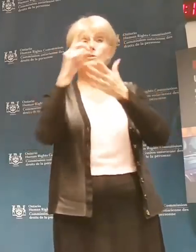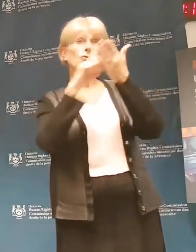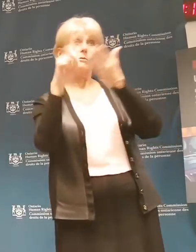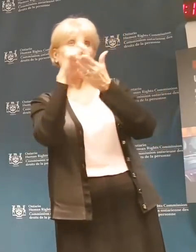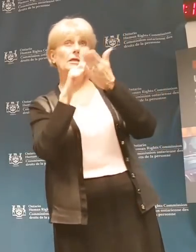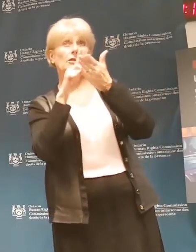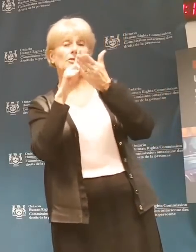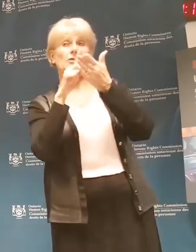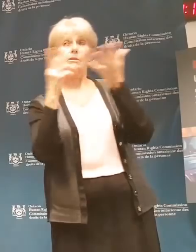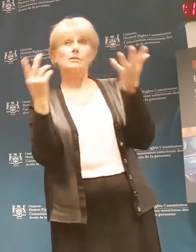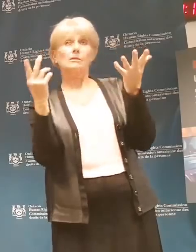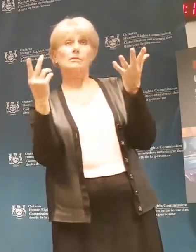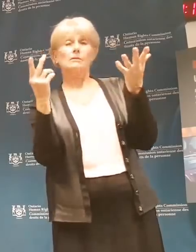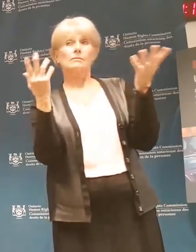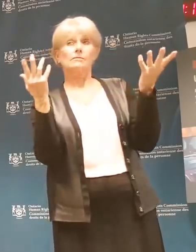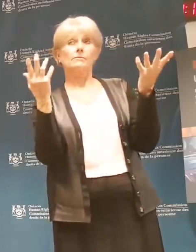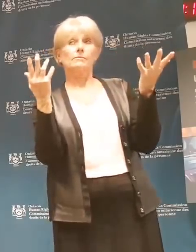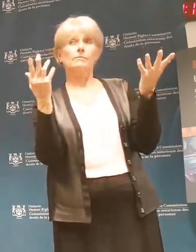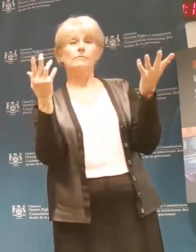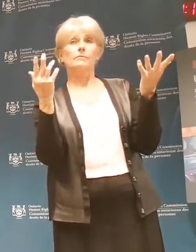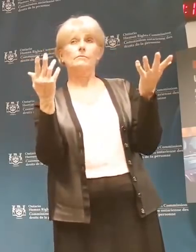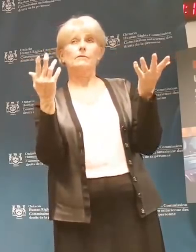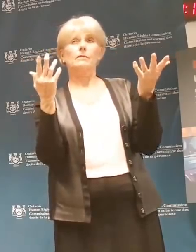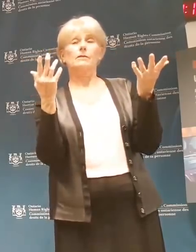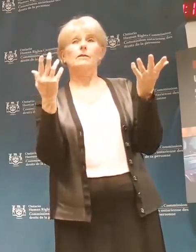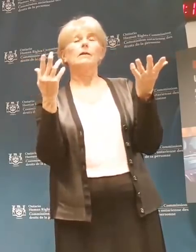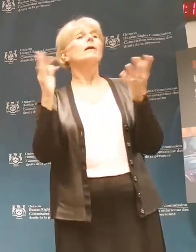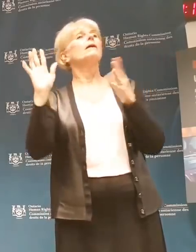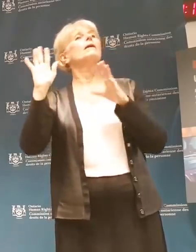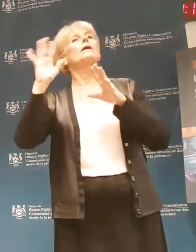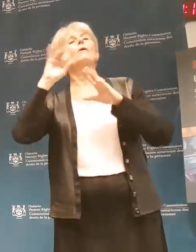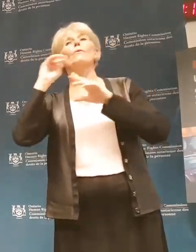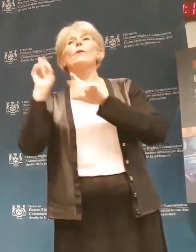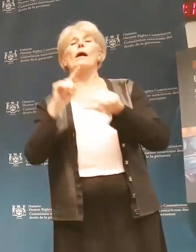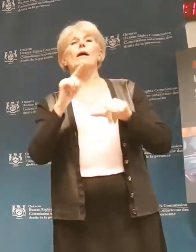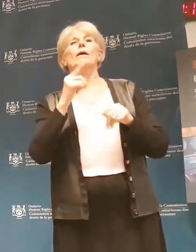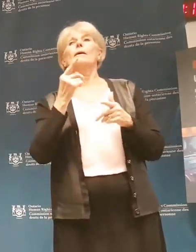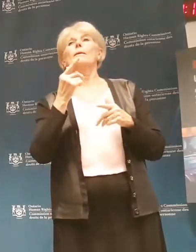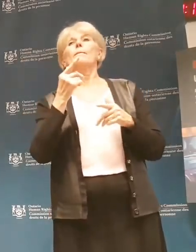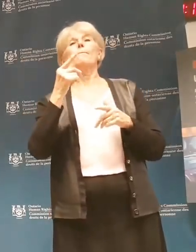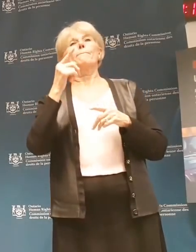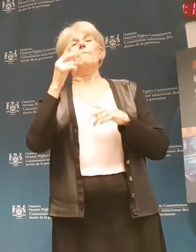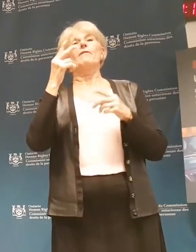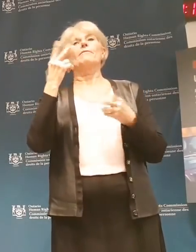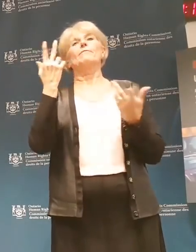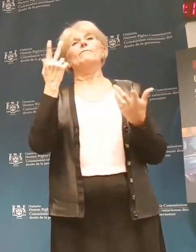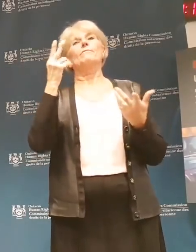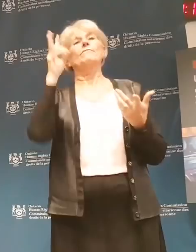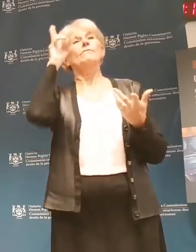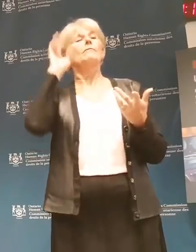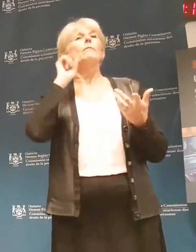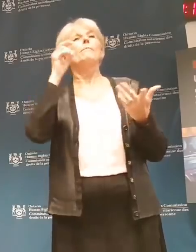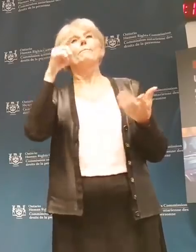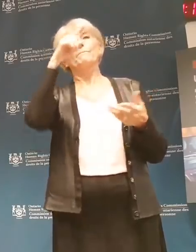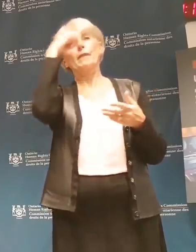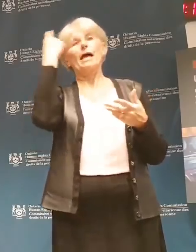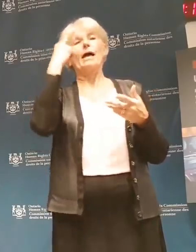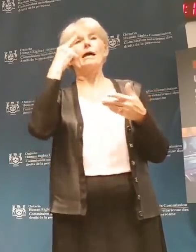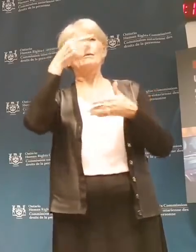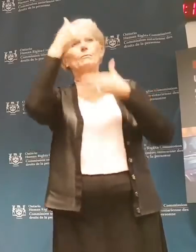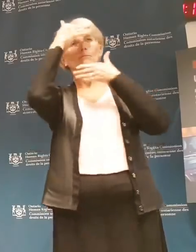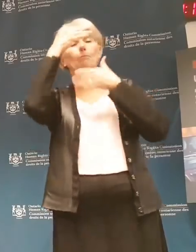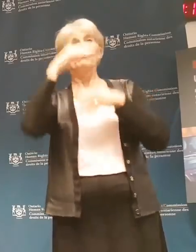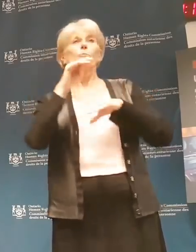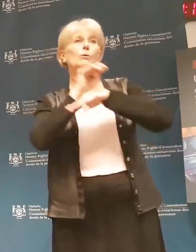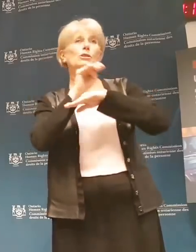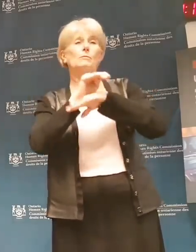discrimination, looking for example at how police might react to members of a visibly black and Muslim community in